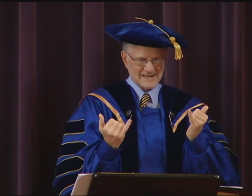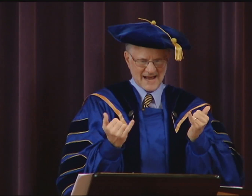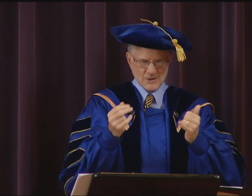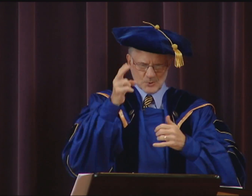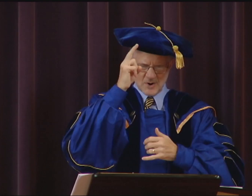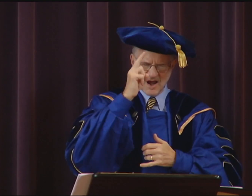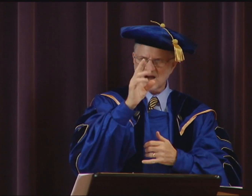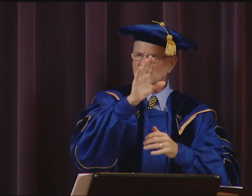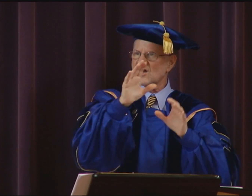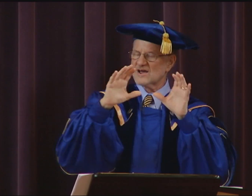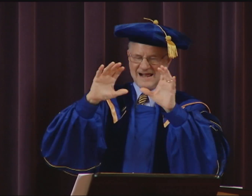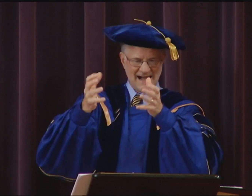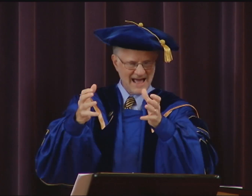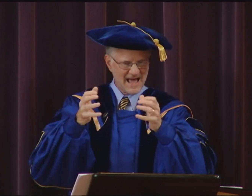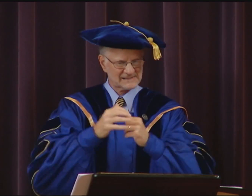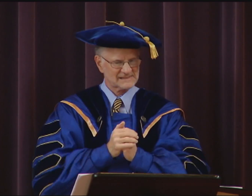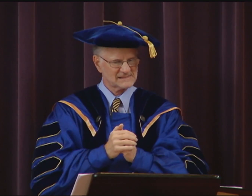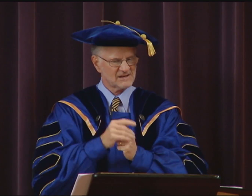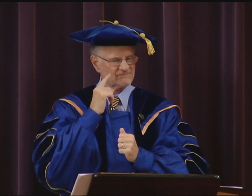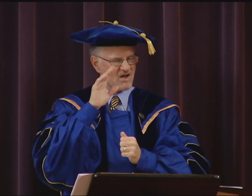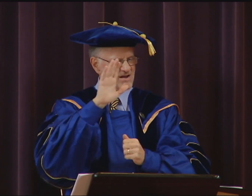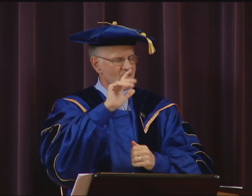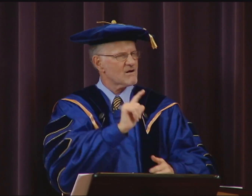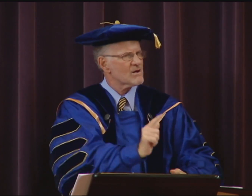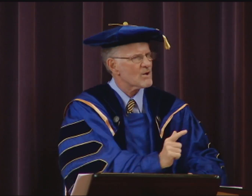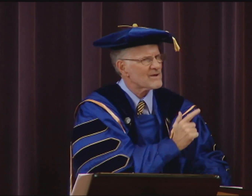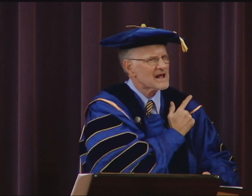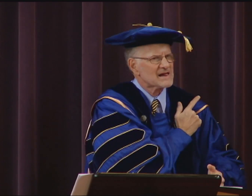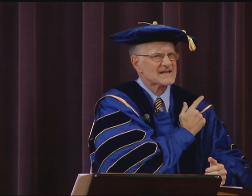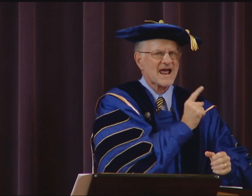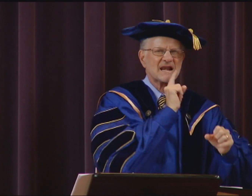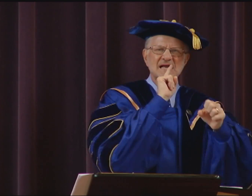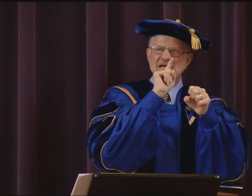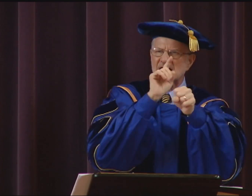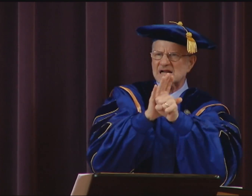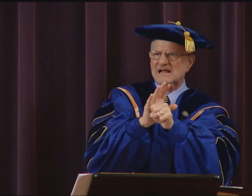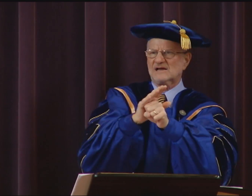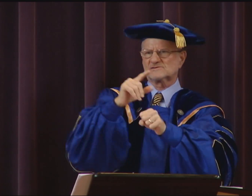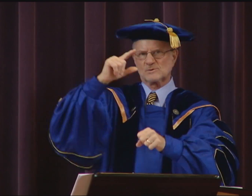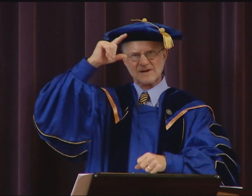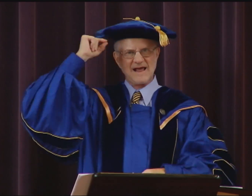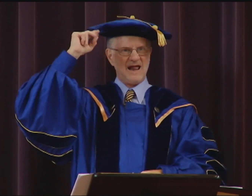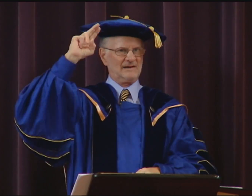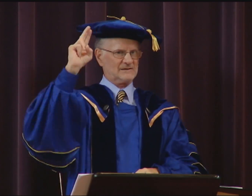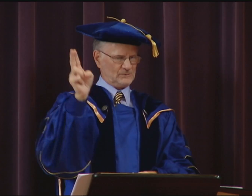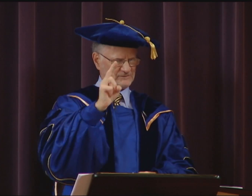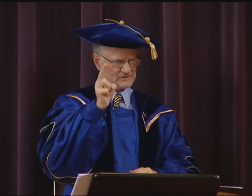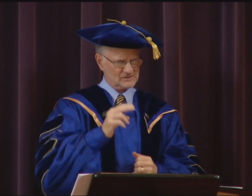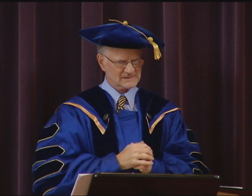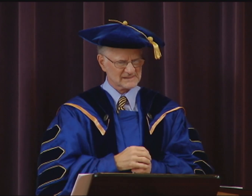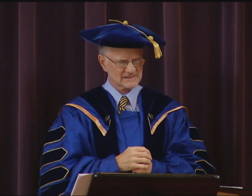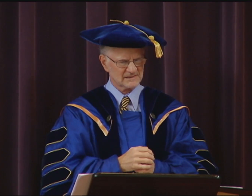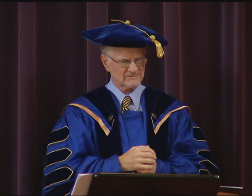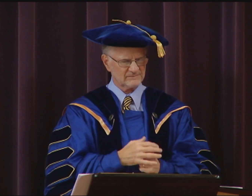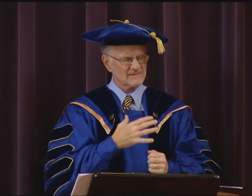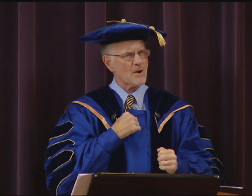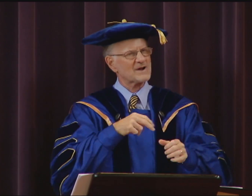I'm more than pleased to be here with you today to honor your classes for your loyalty and dedication